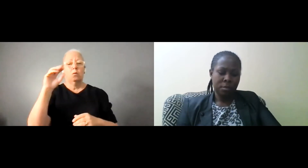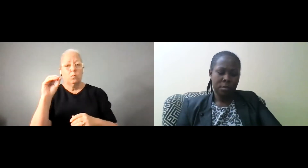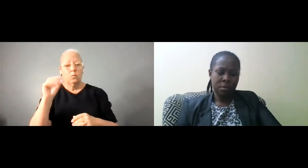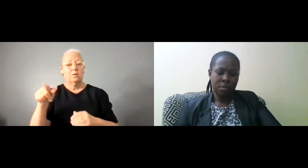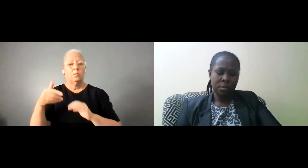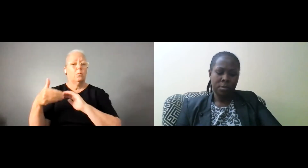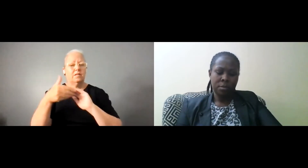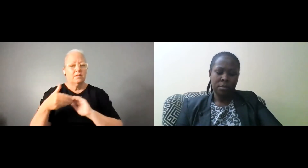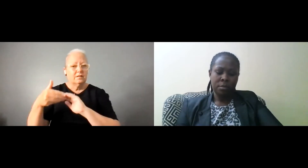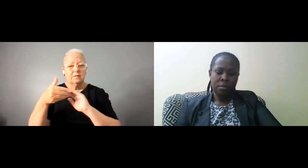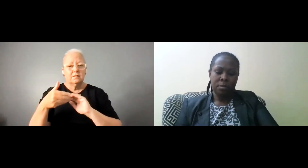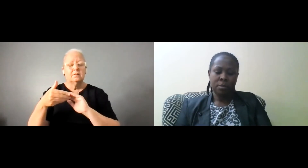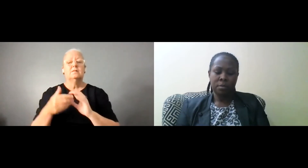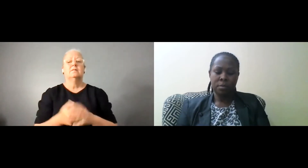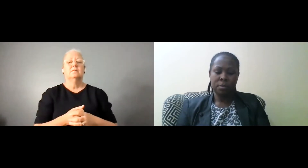WHO and World Bank report